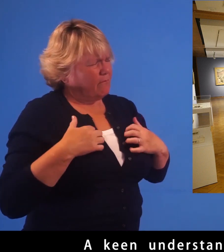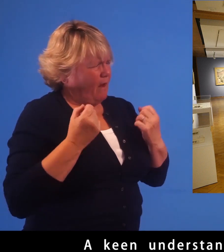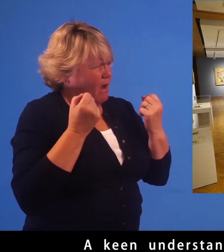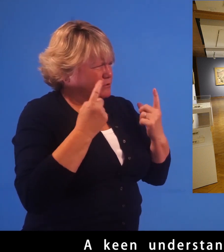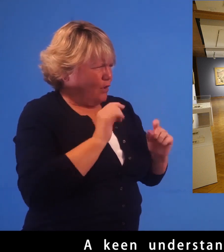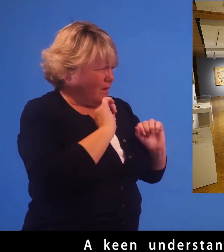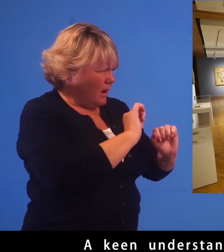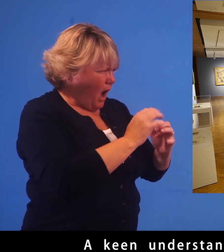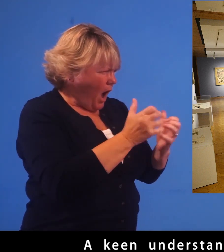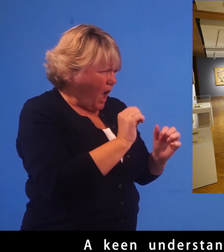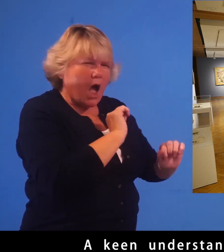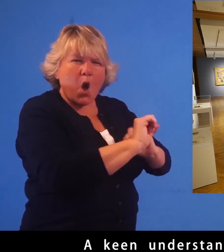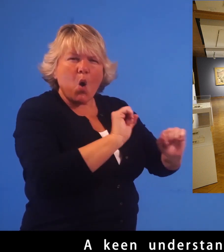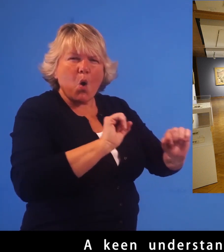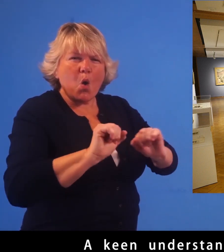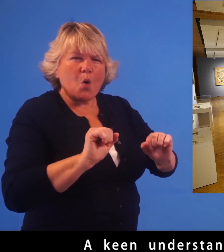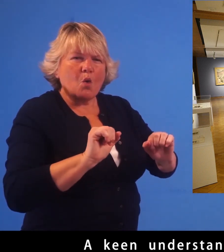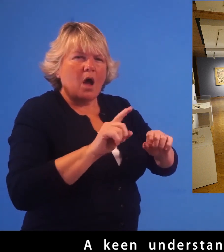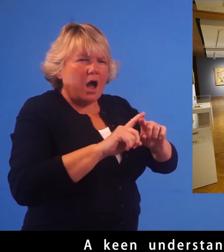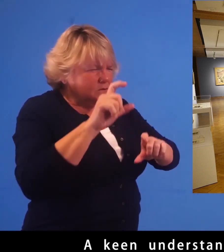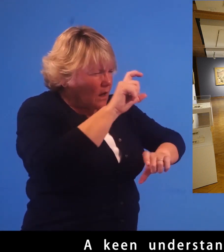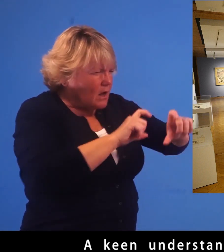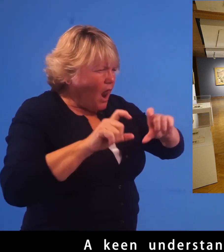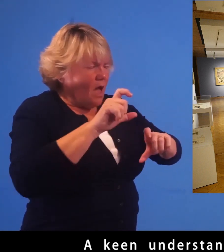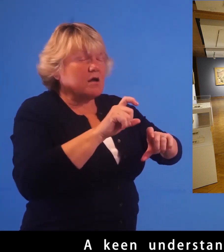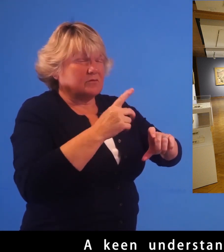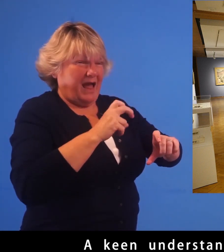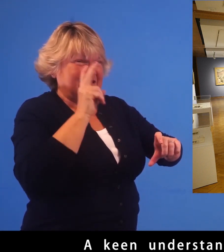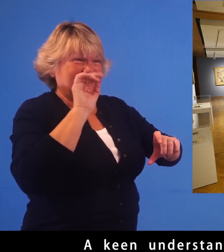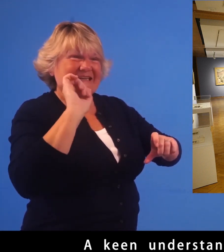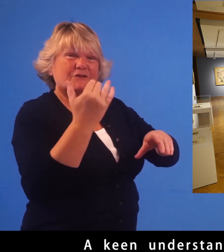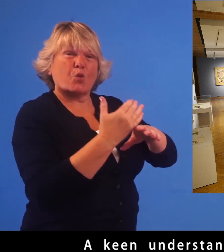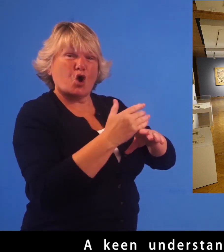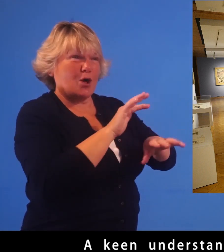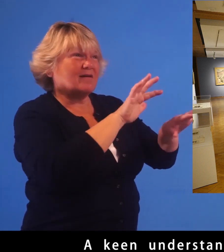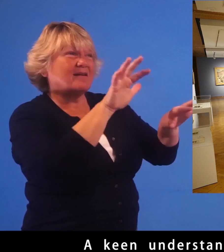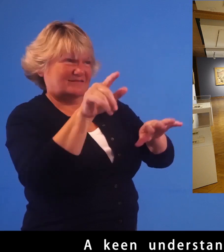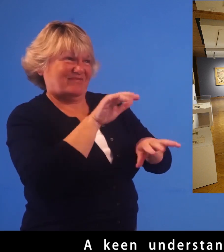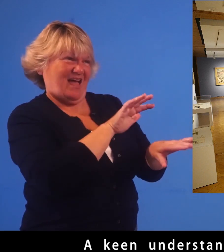A keen understanding of composition and colour underpinned all his work.